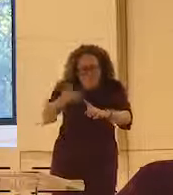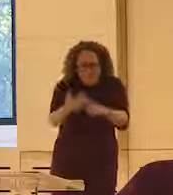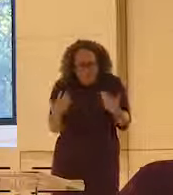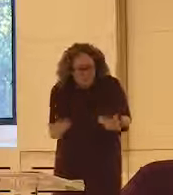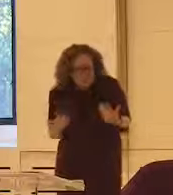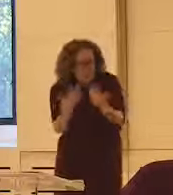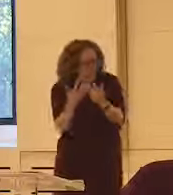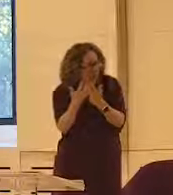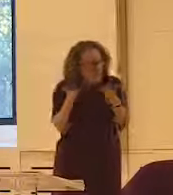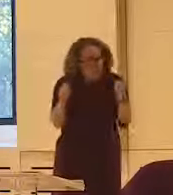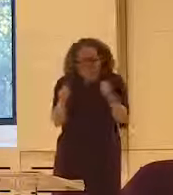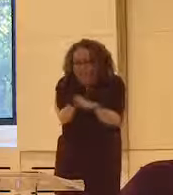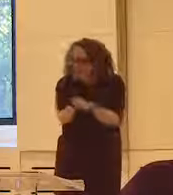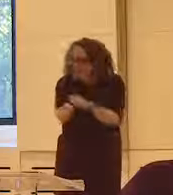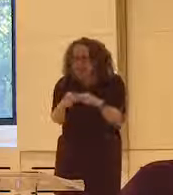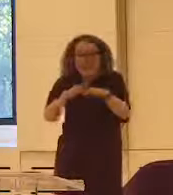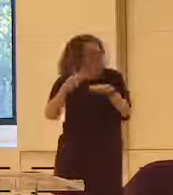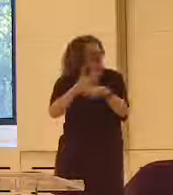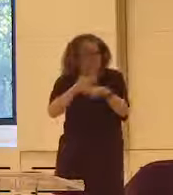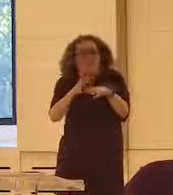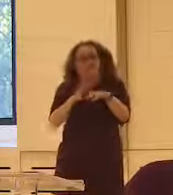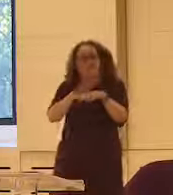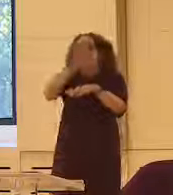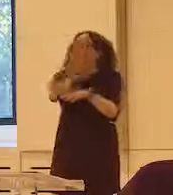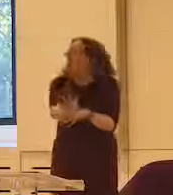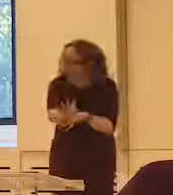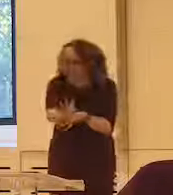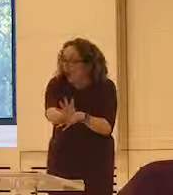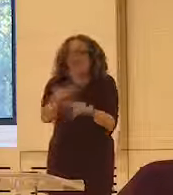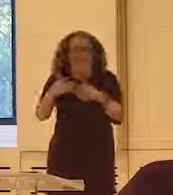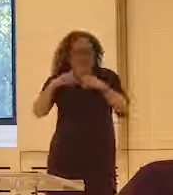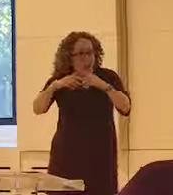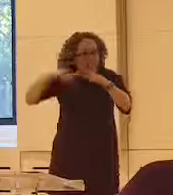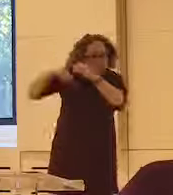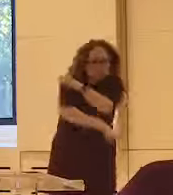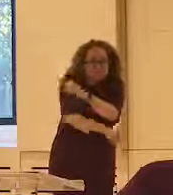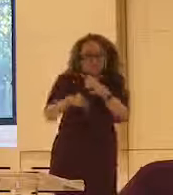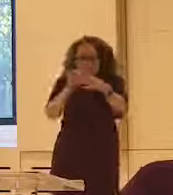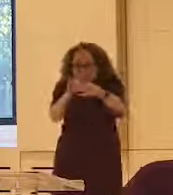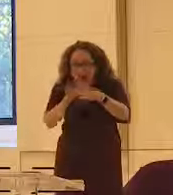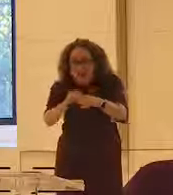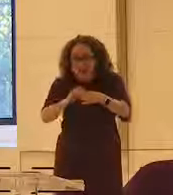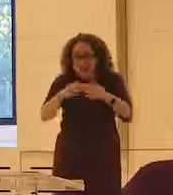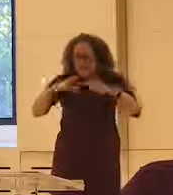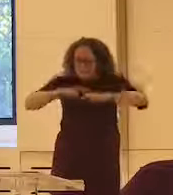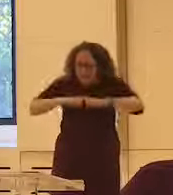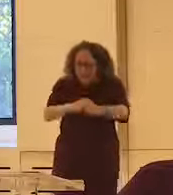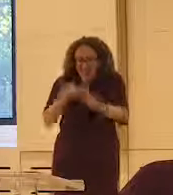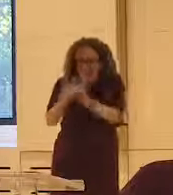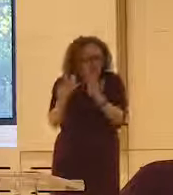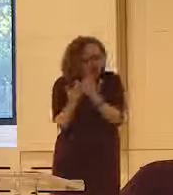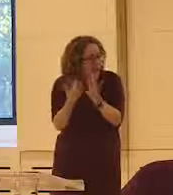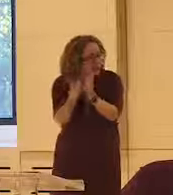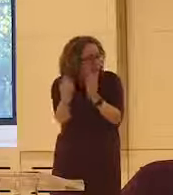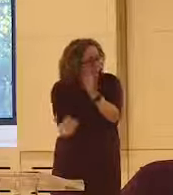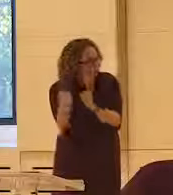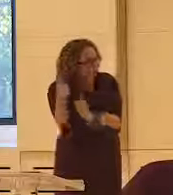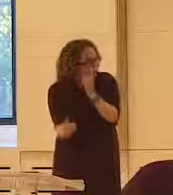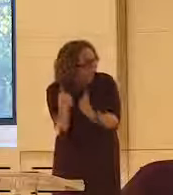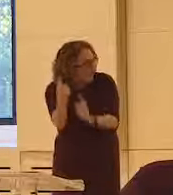therapies, more intense. So if it doesn't work, then they go to step 4, and then specialist services,